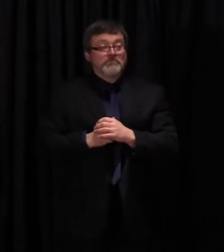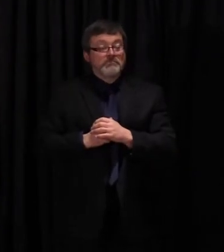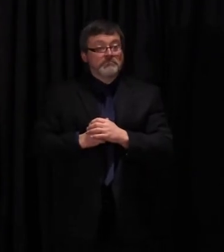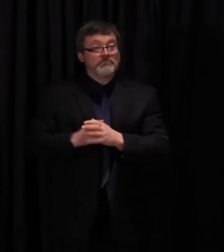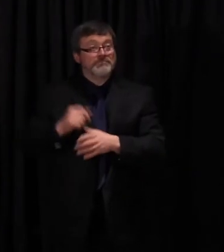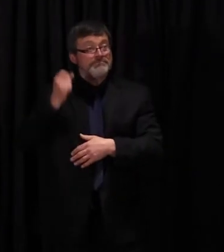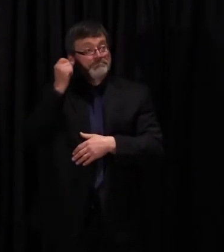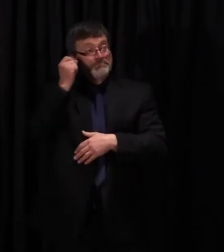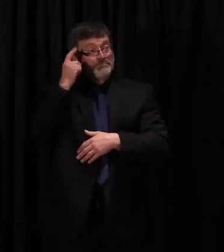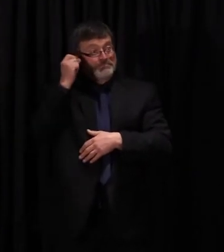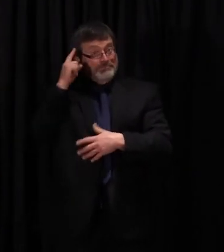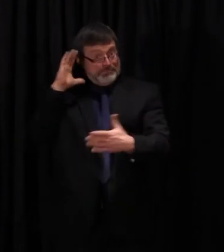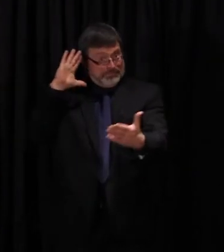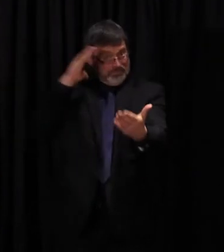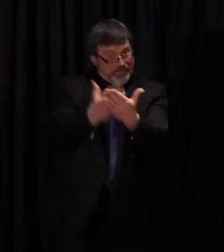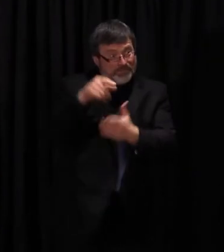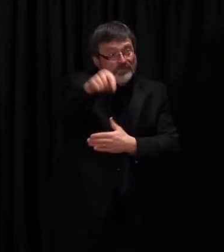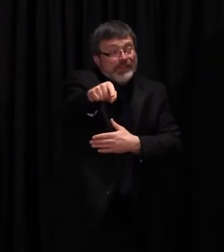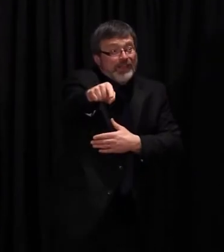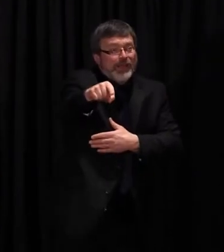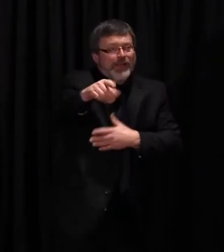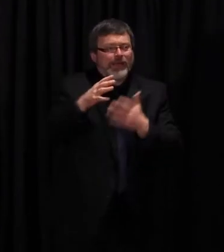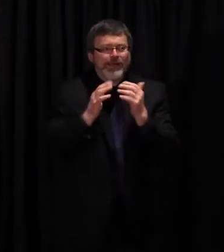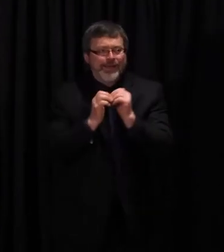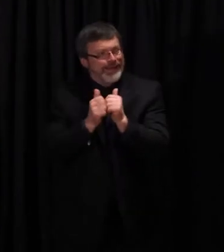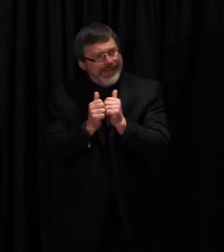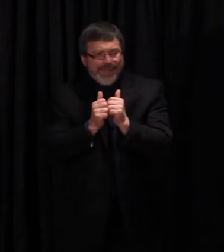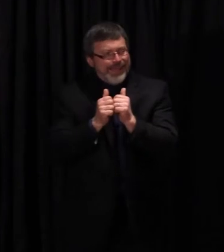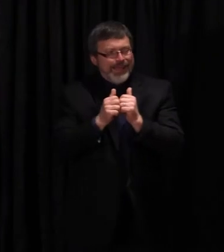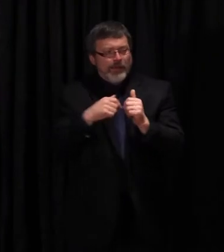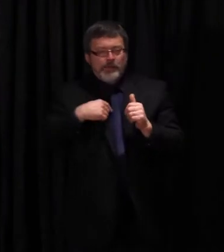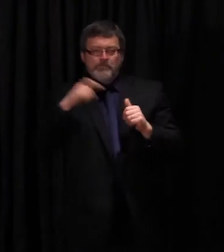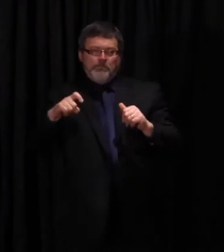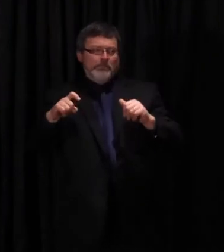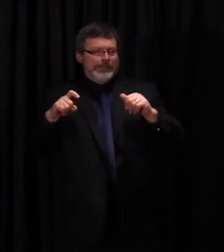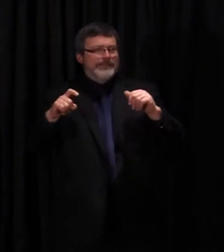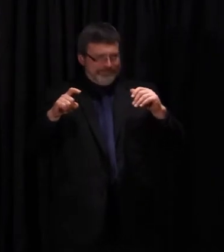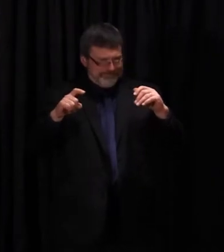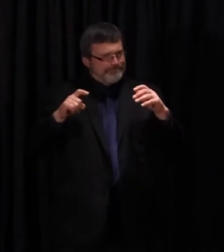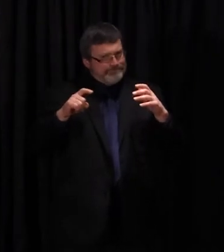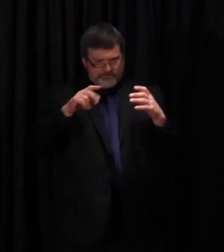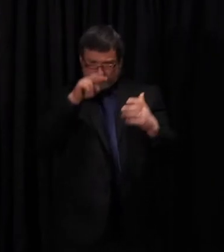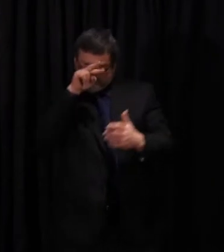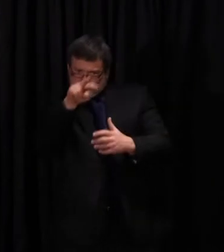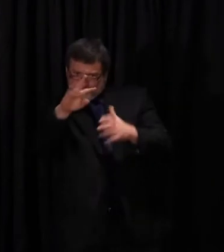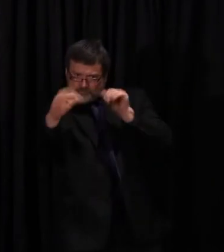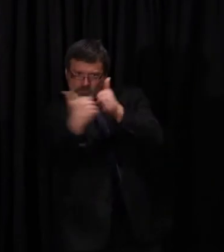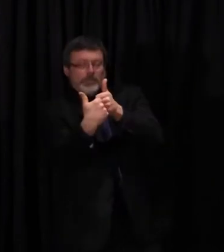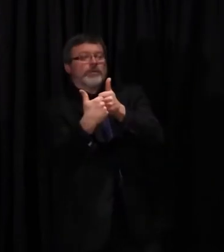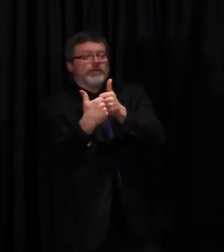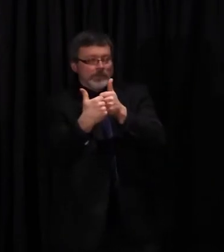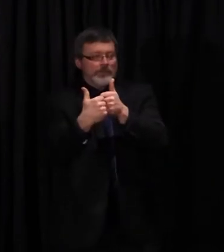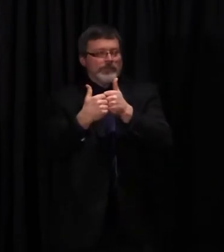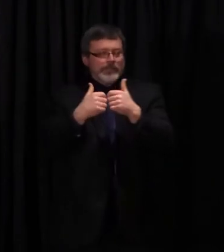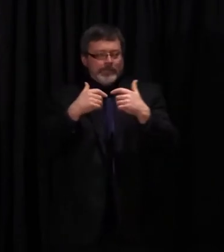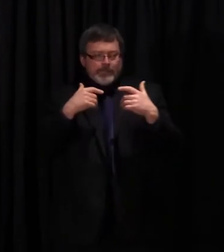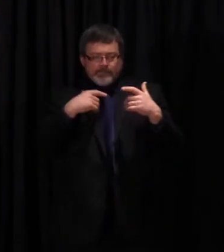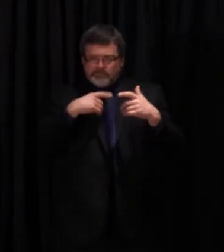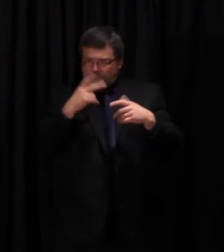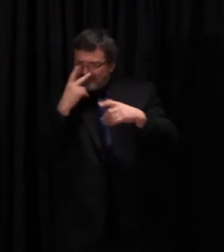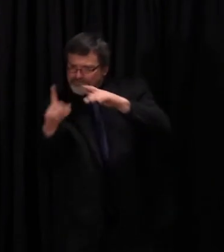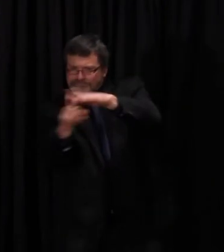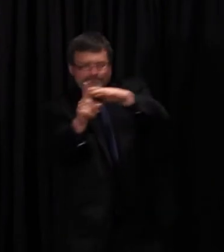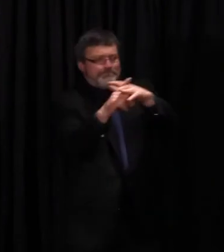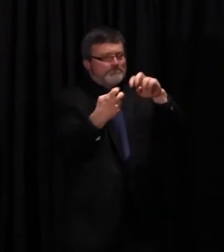To get there, we must be clear about the challenges we face, the problems we must